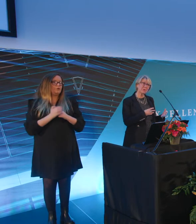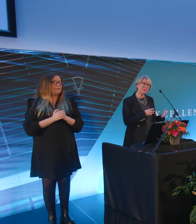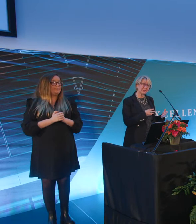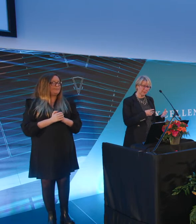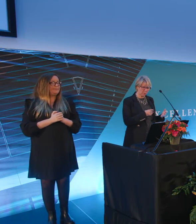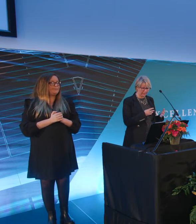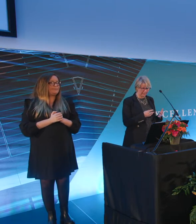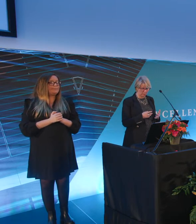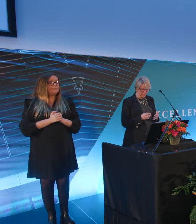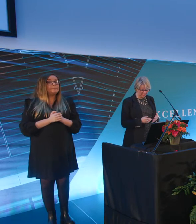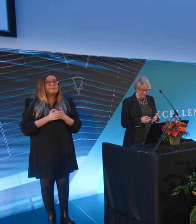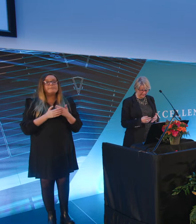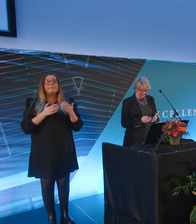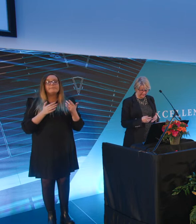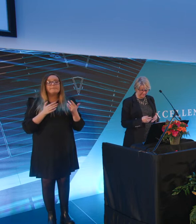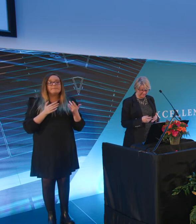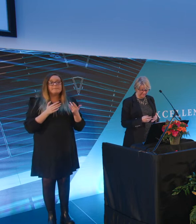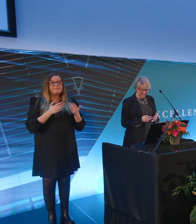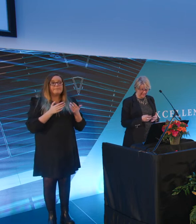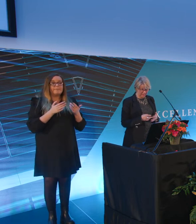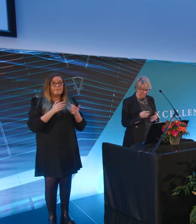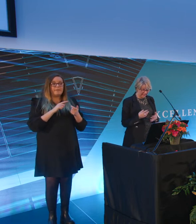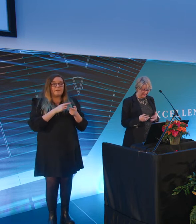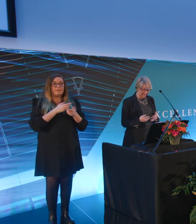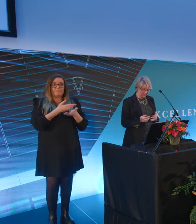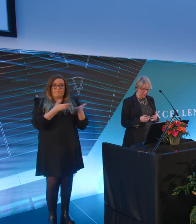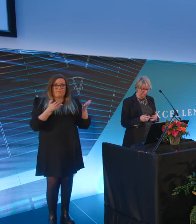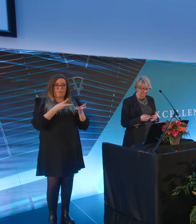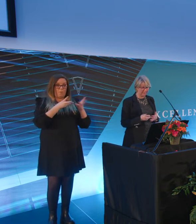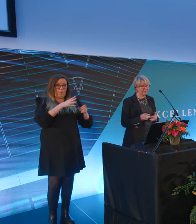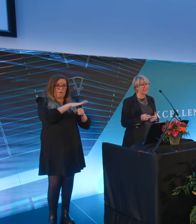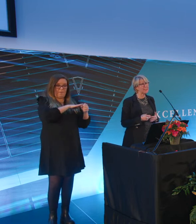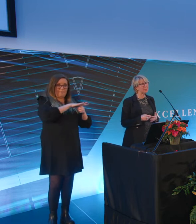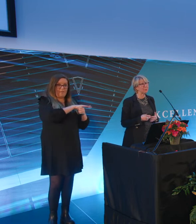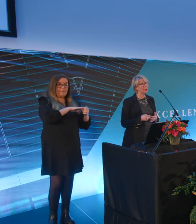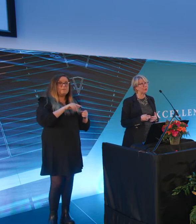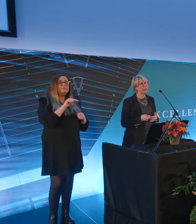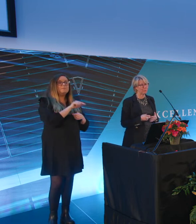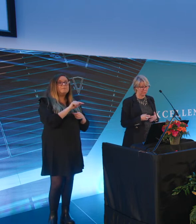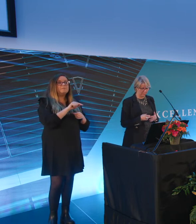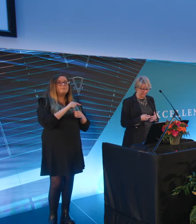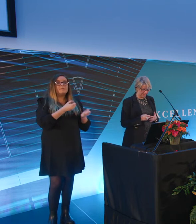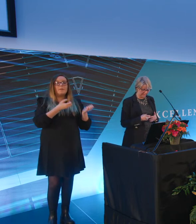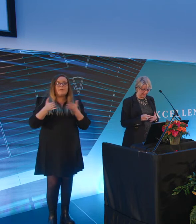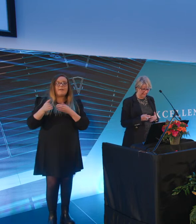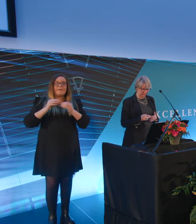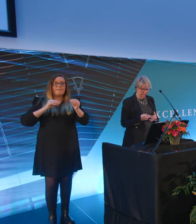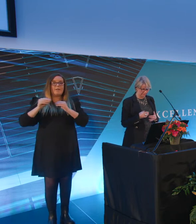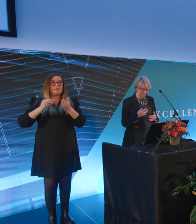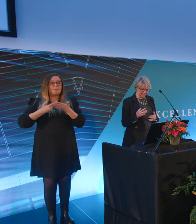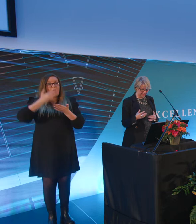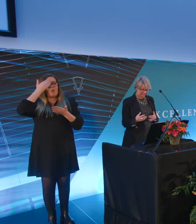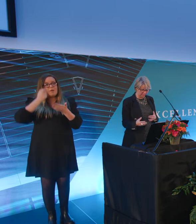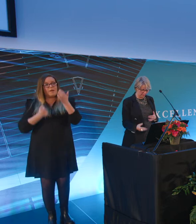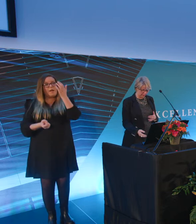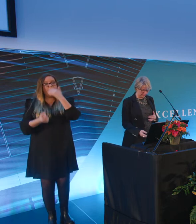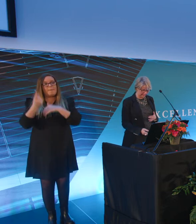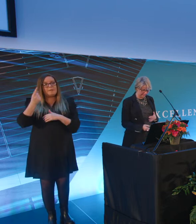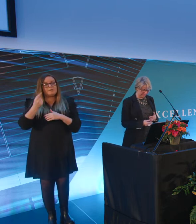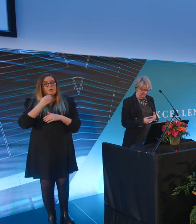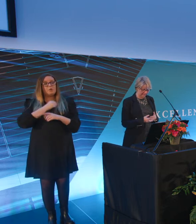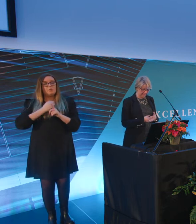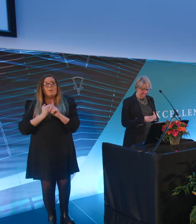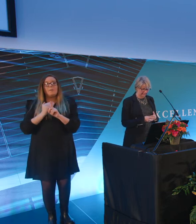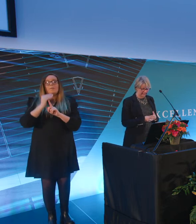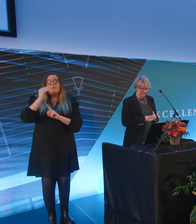And those who are in the workplace, our plan is to provide flexible learning opportunities to advance lifelong